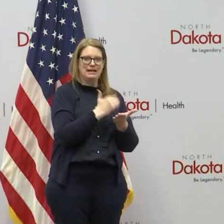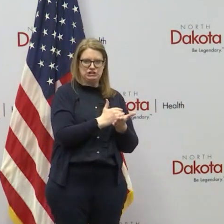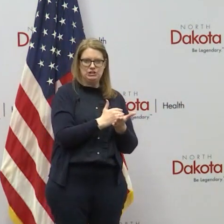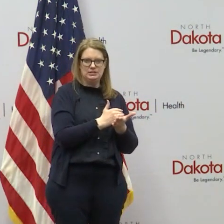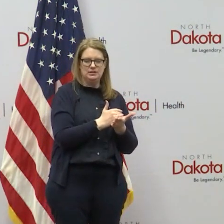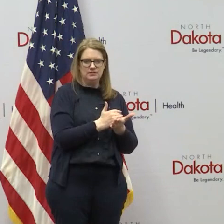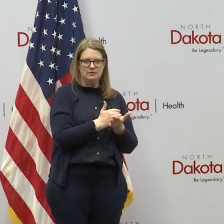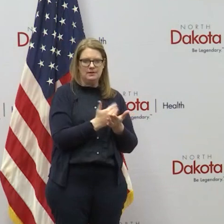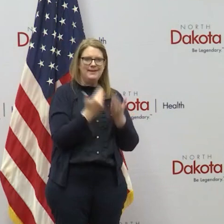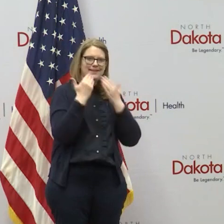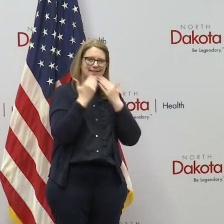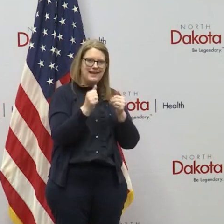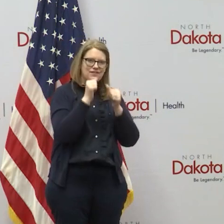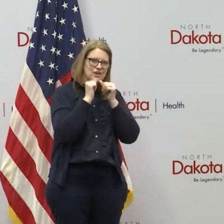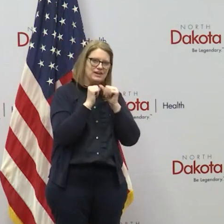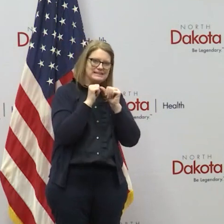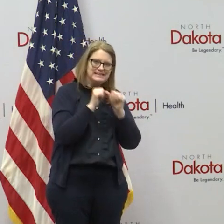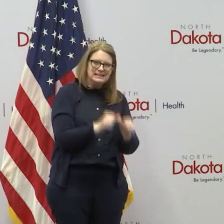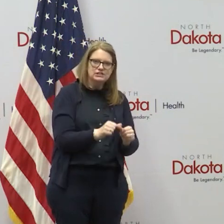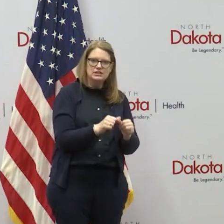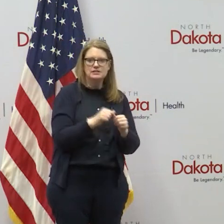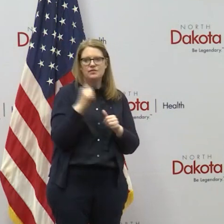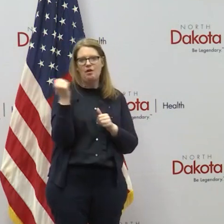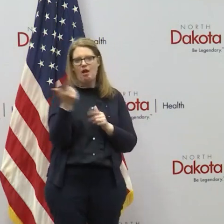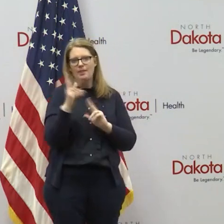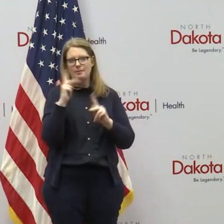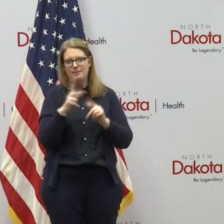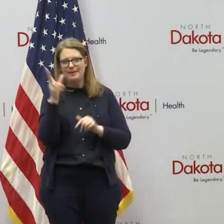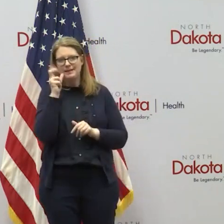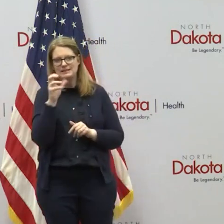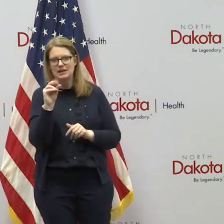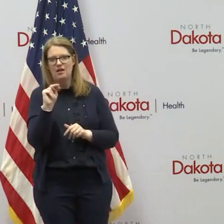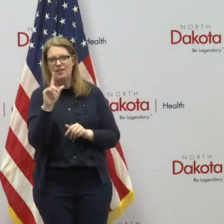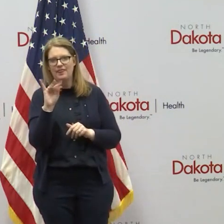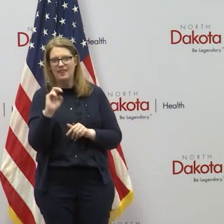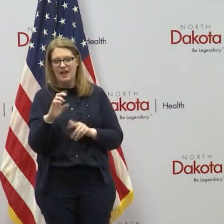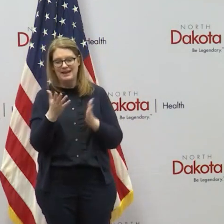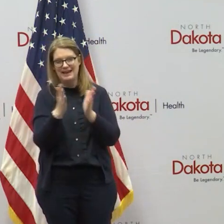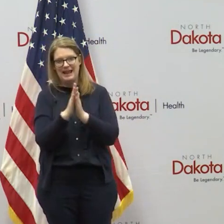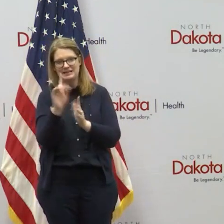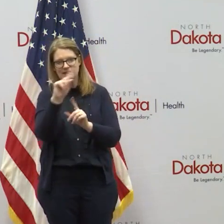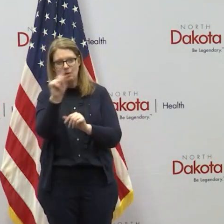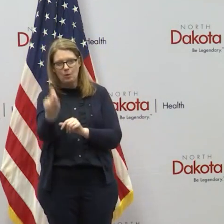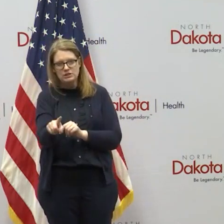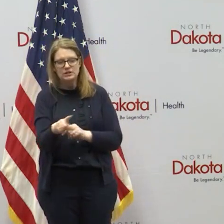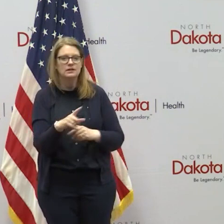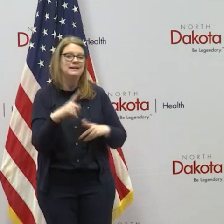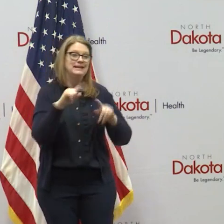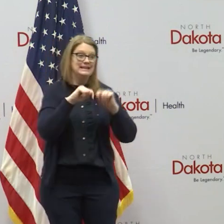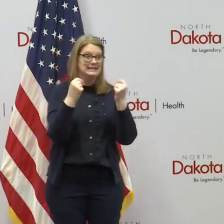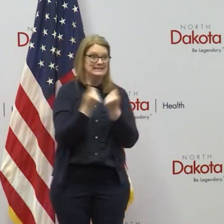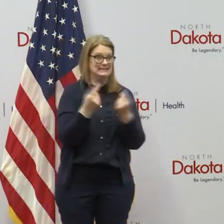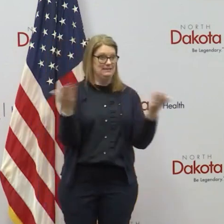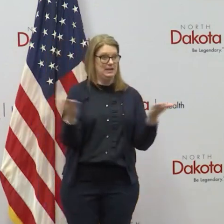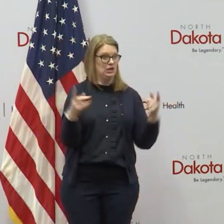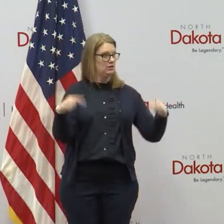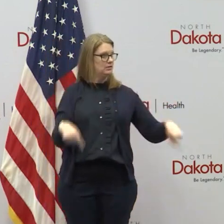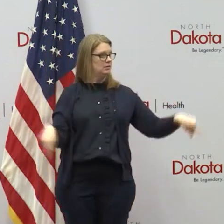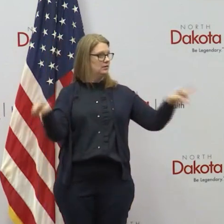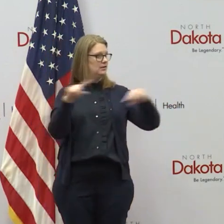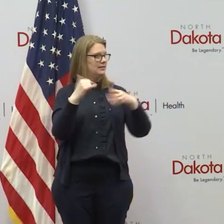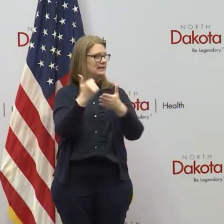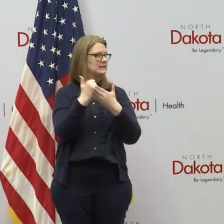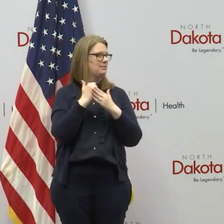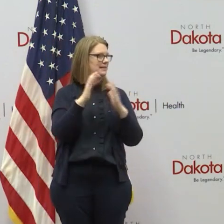for your diligence. Thanks for all the media that are dialing in online and asking great questions. Thanks to all the team here that is helping on getting